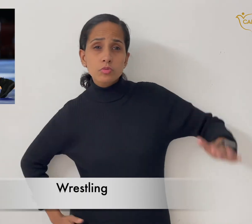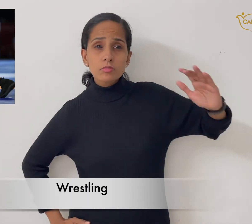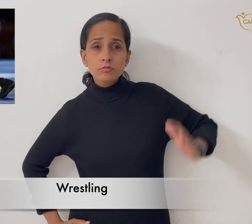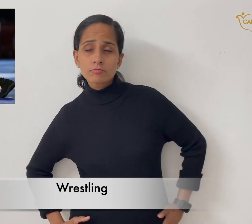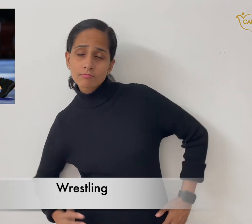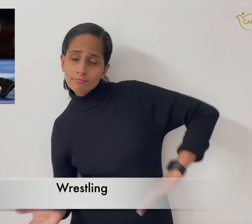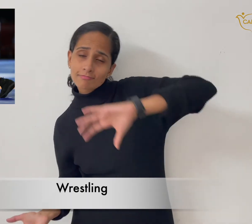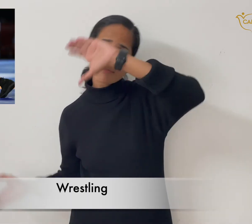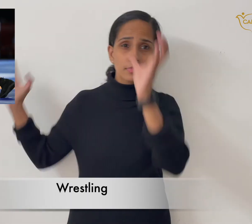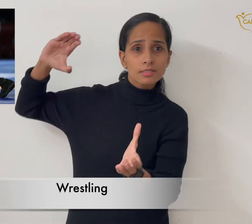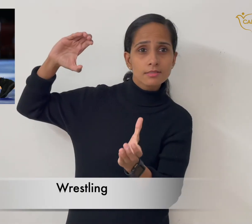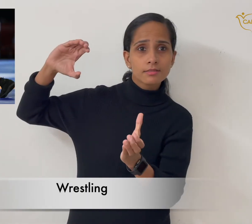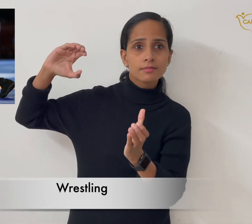Wrestling.